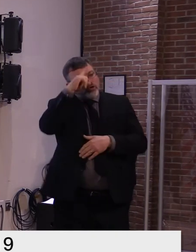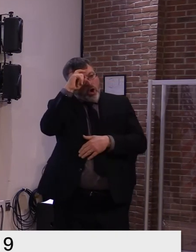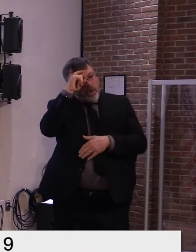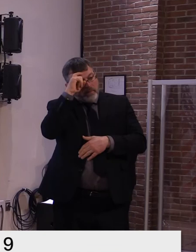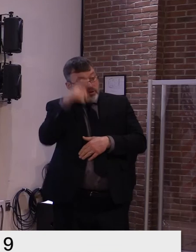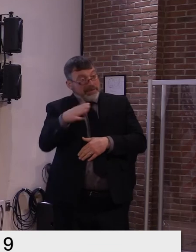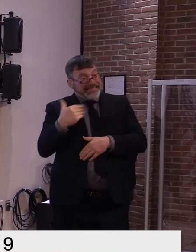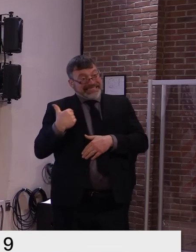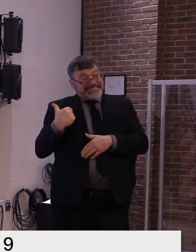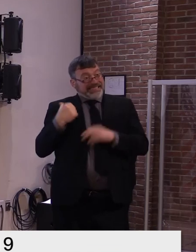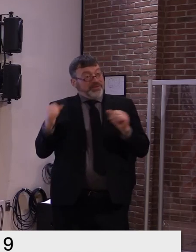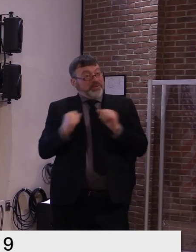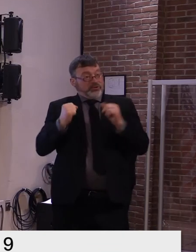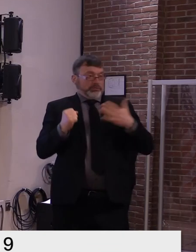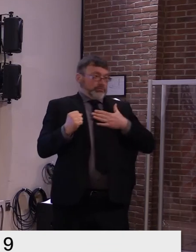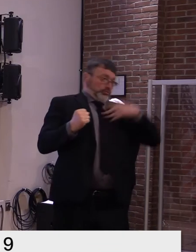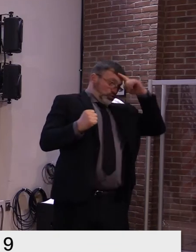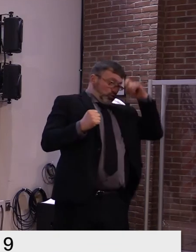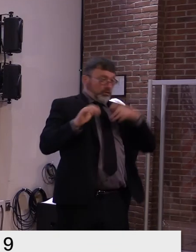My second question,